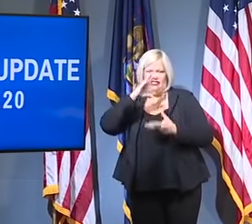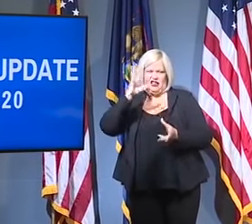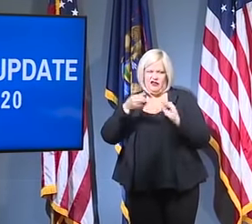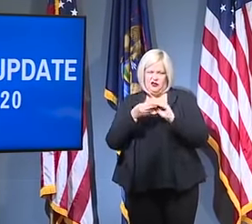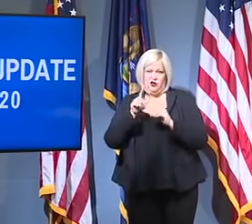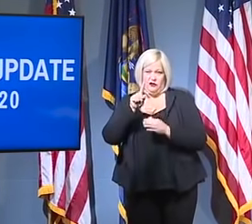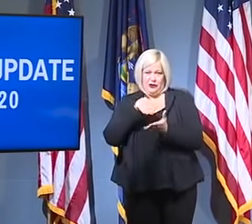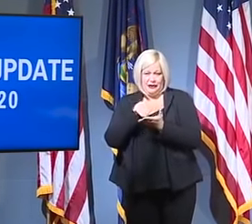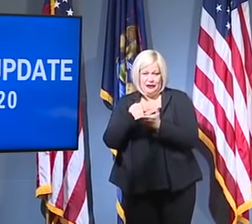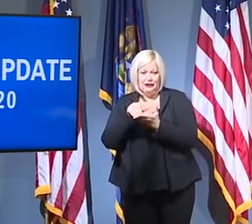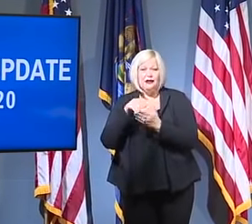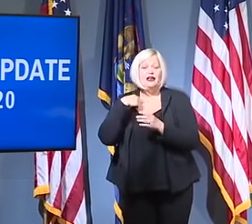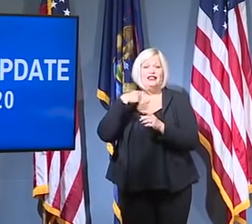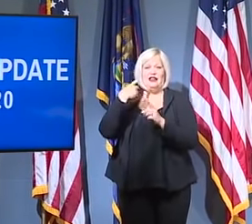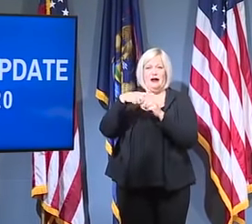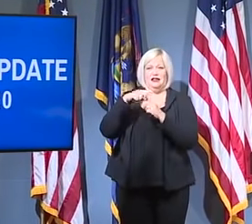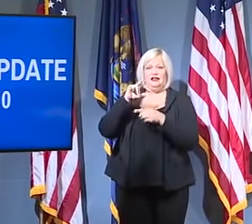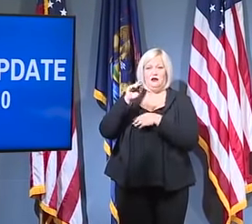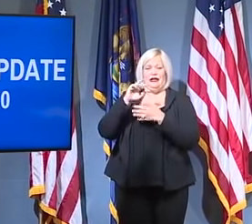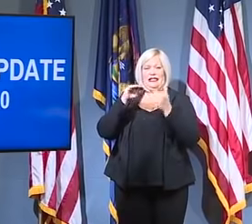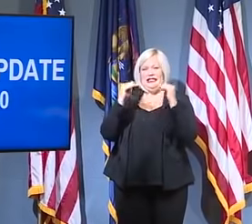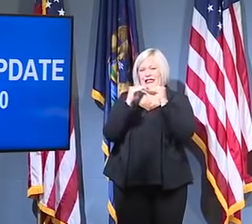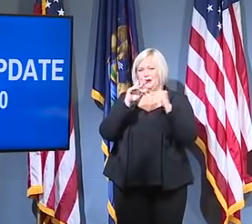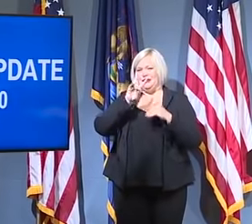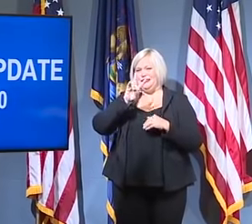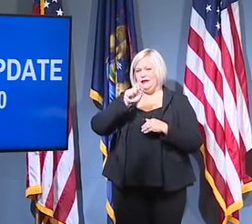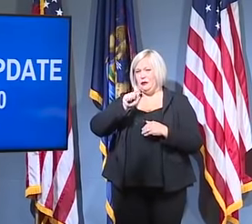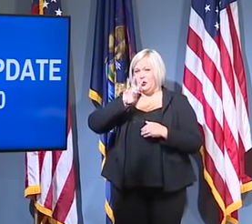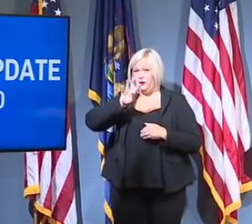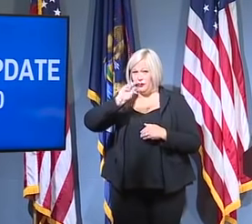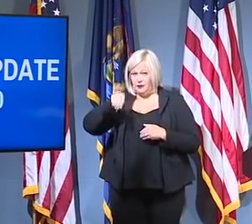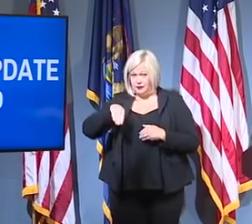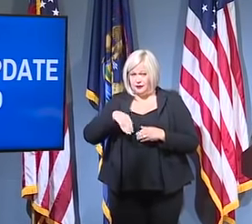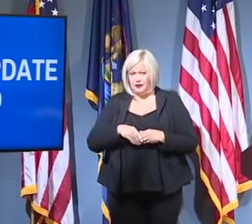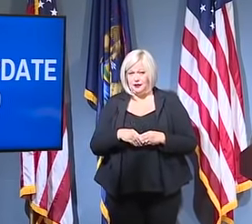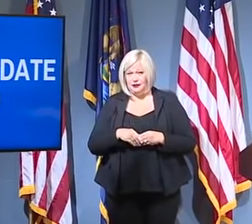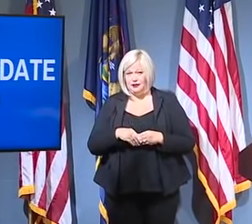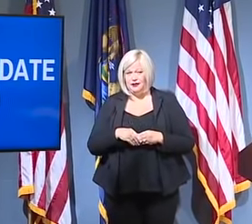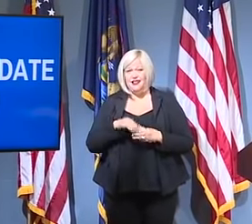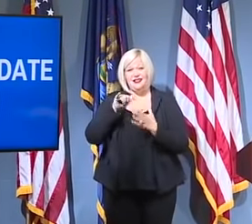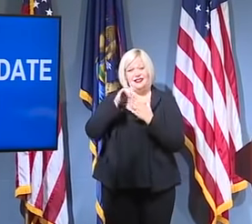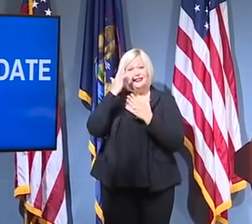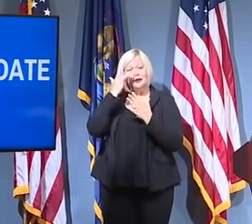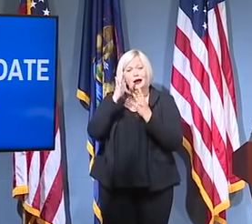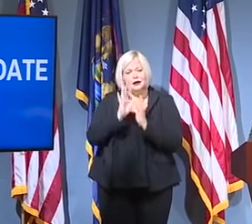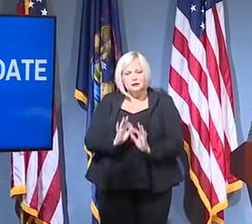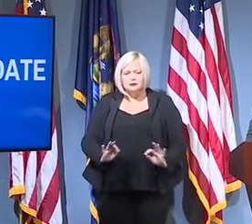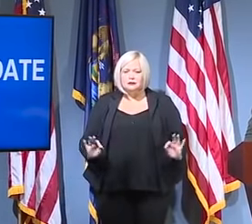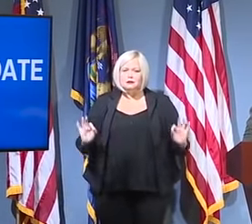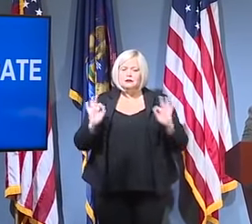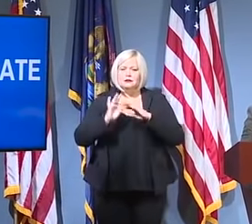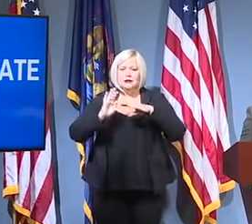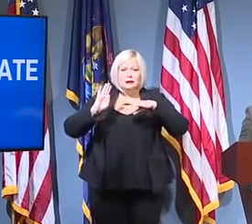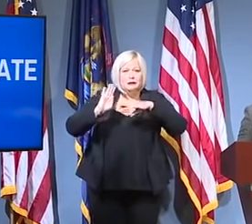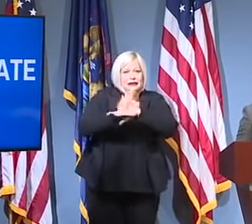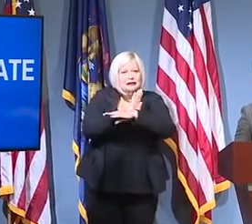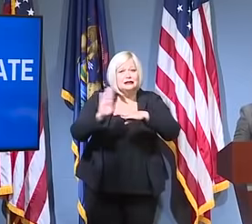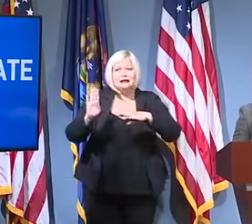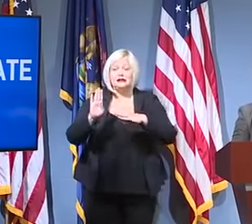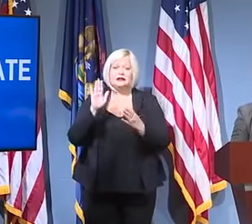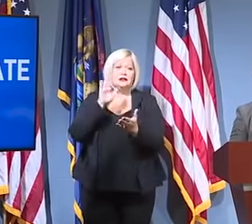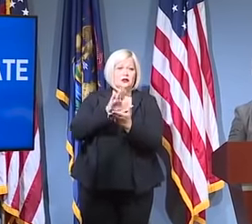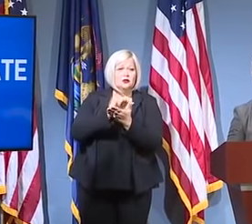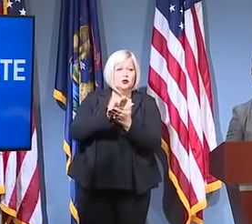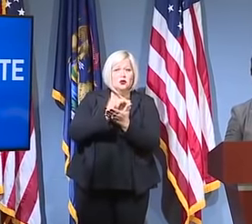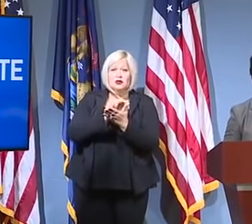day and a positivity rate of 7.4%. So this is why it's so important that businesses, schools, and